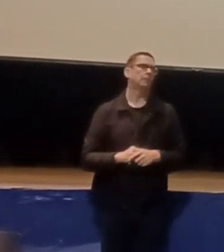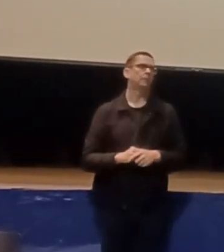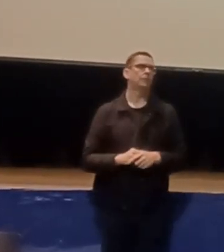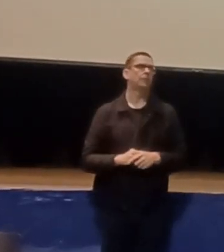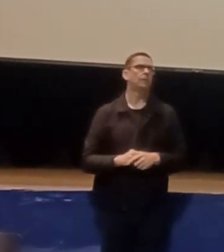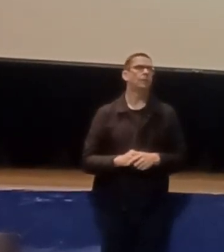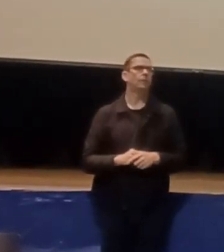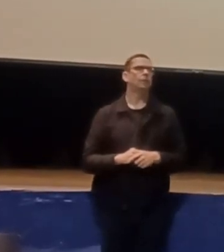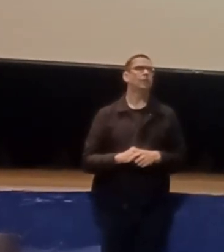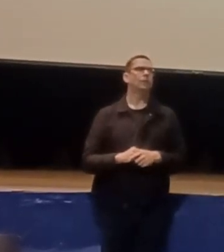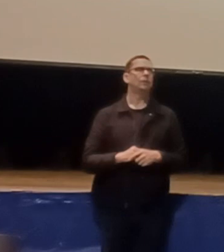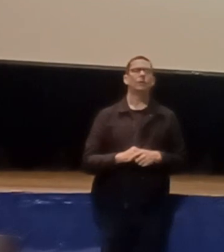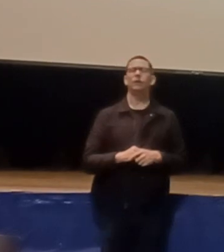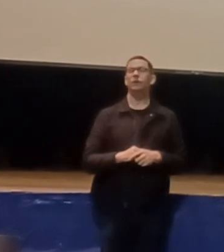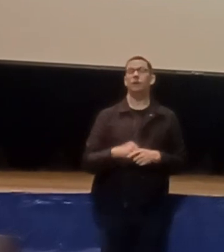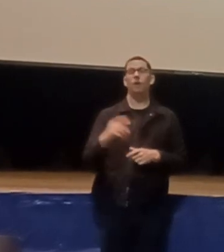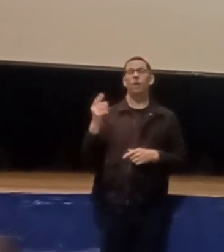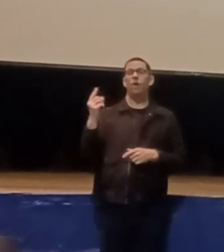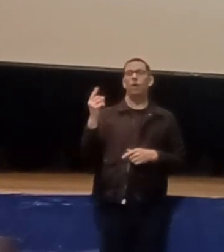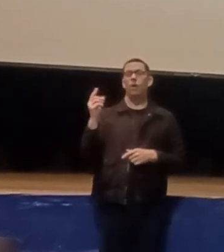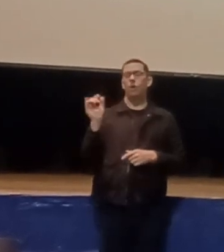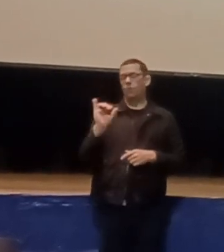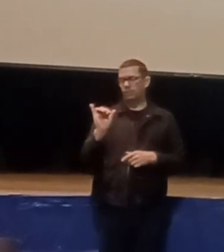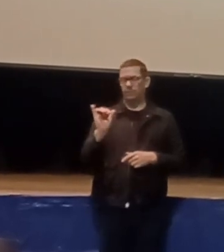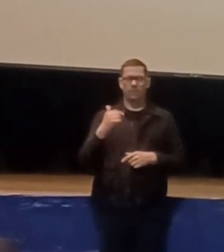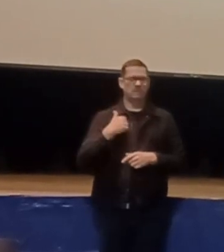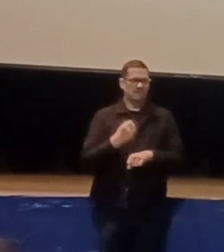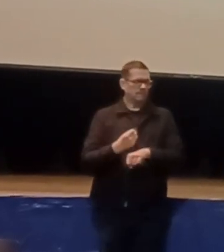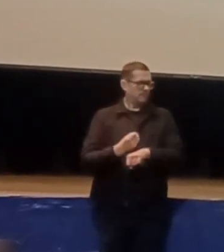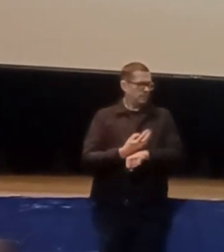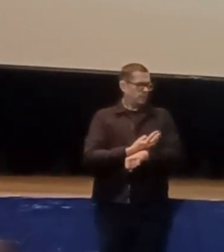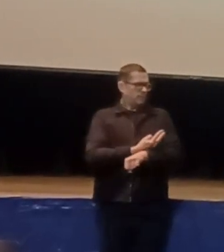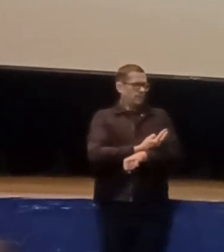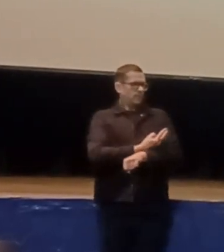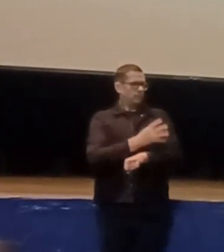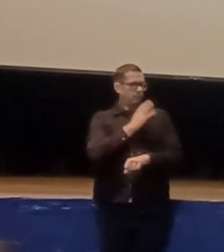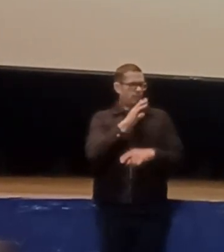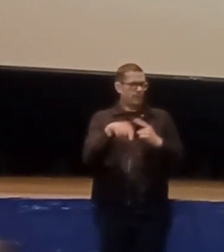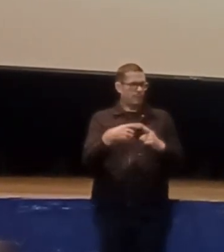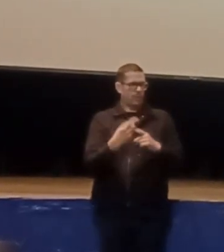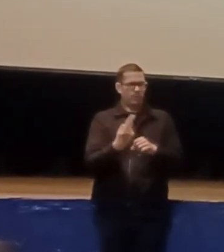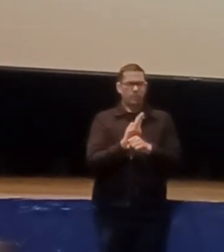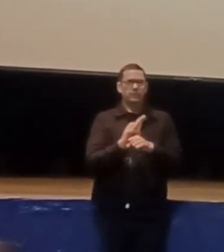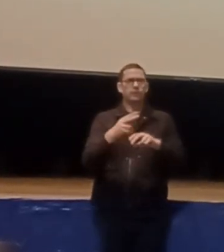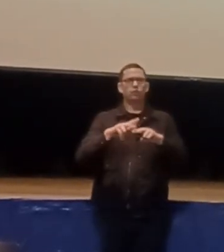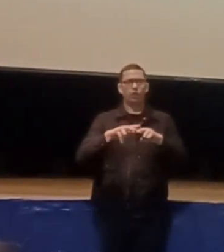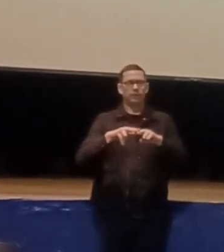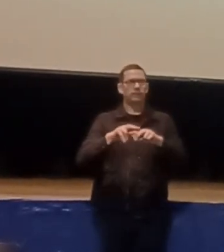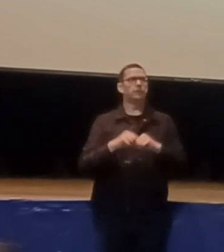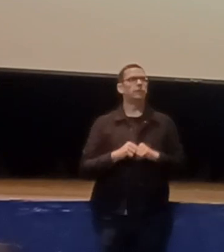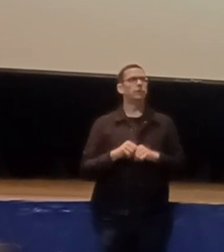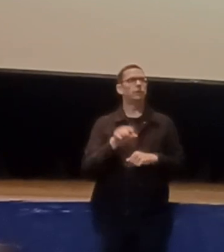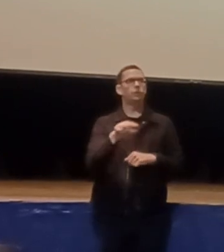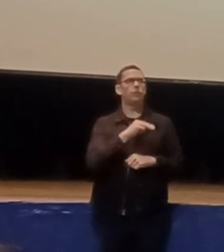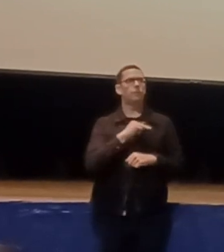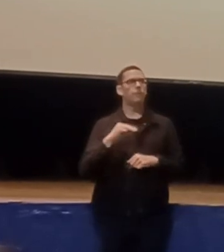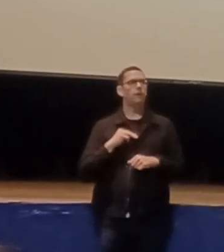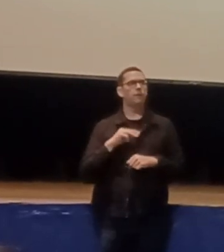I will always raise this because my skin crawls when you talk about using salt. You are a member of